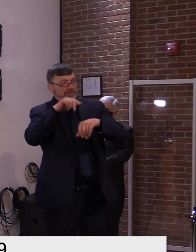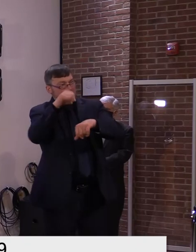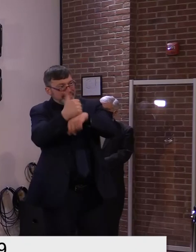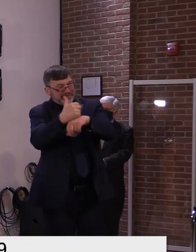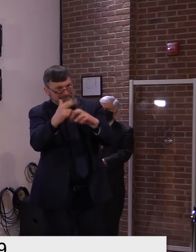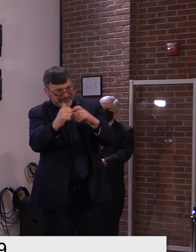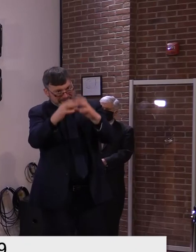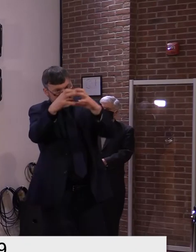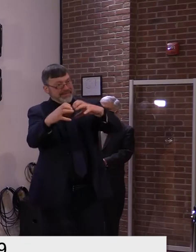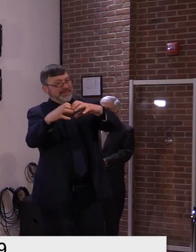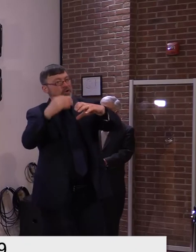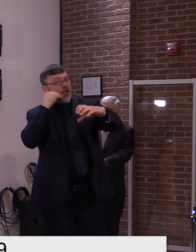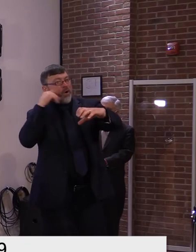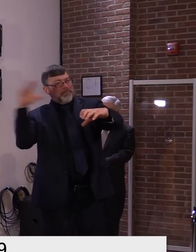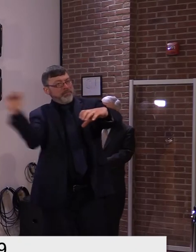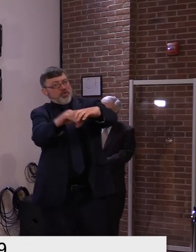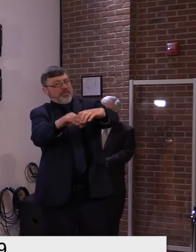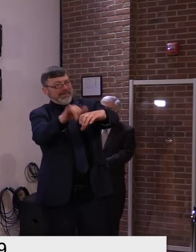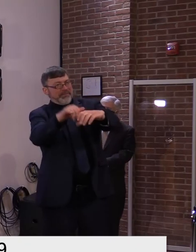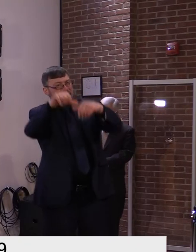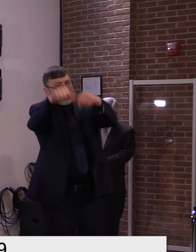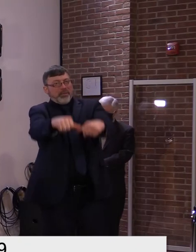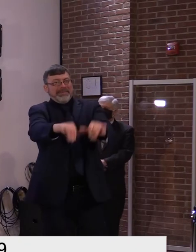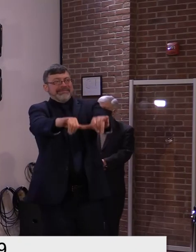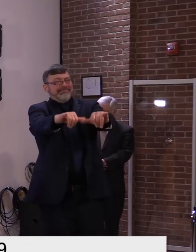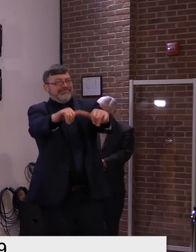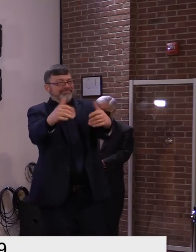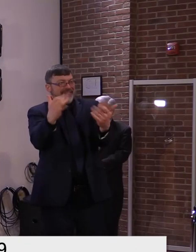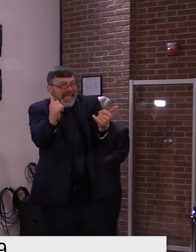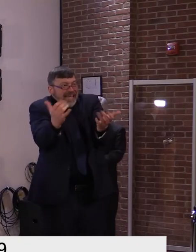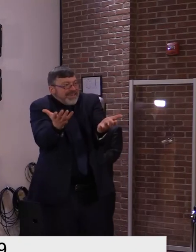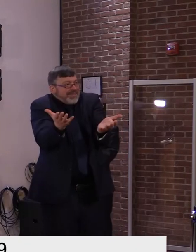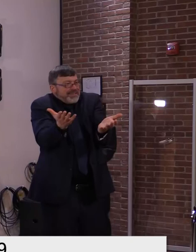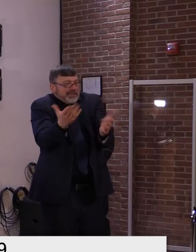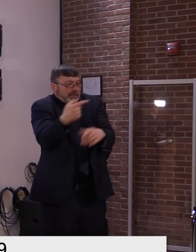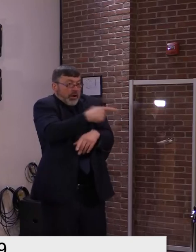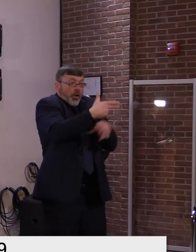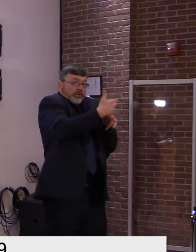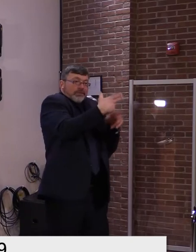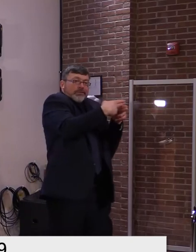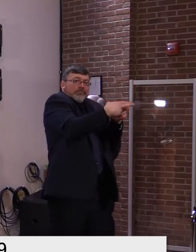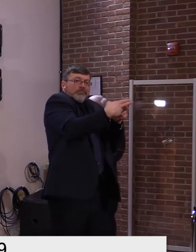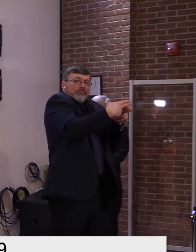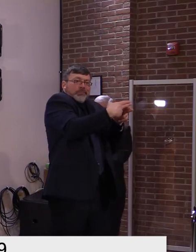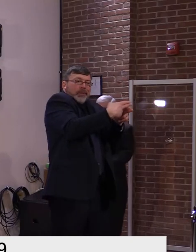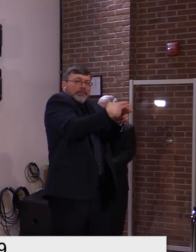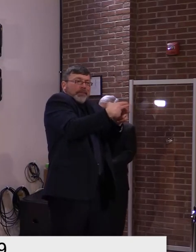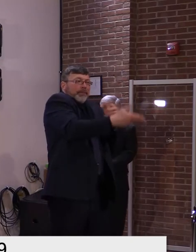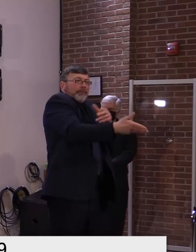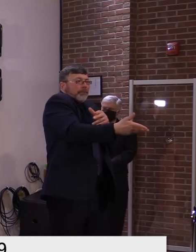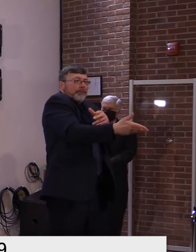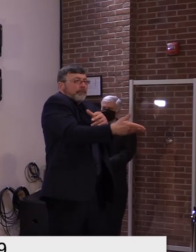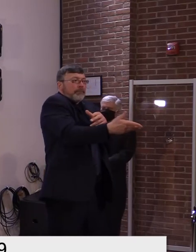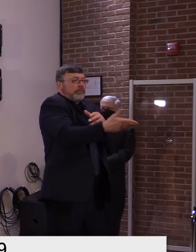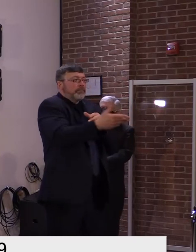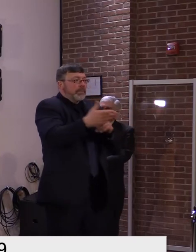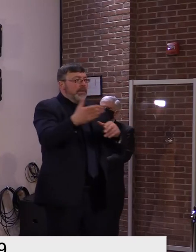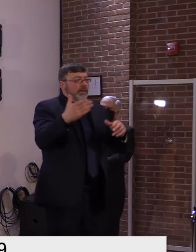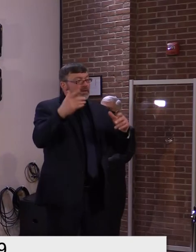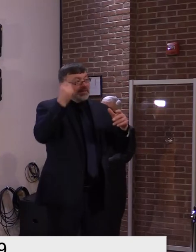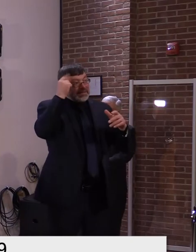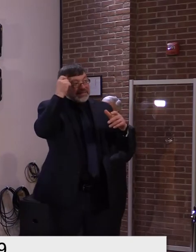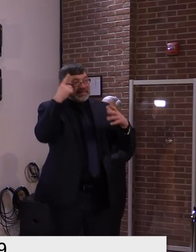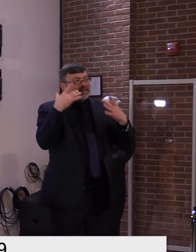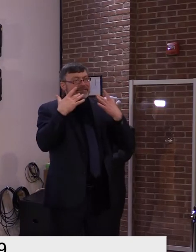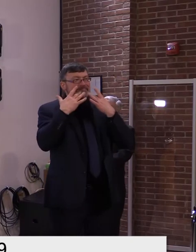to help those in need. So that would be my strategy, but it's good for all of us to get together. And I think we all have the same